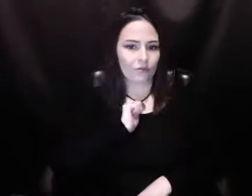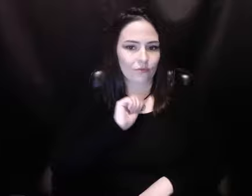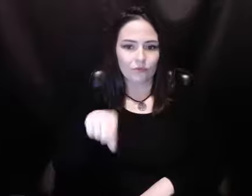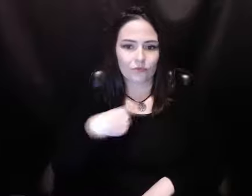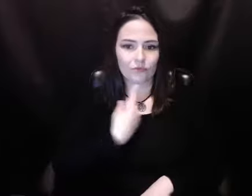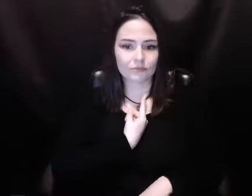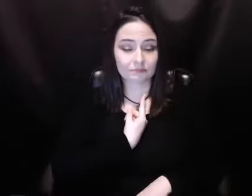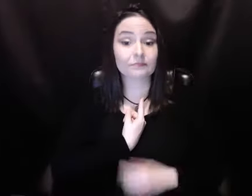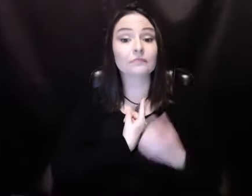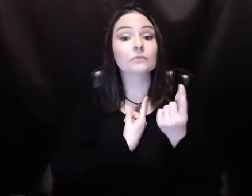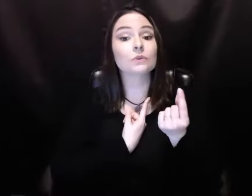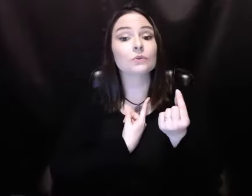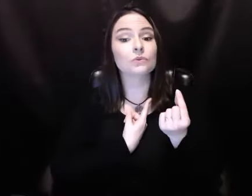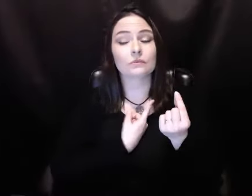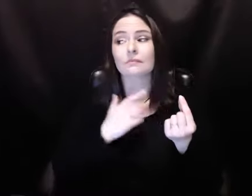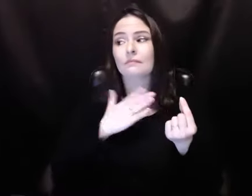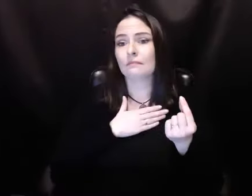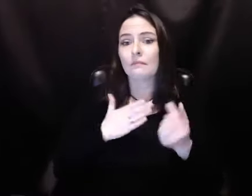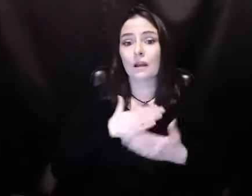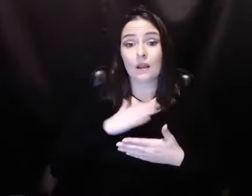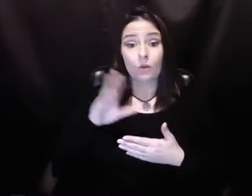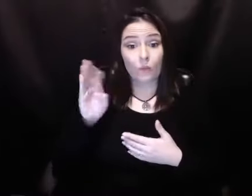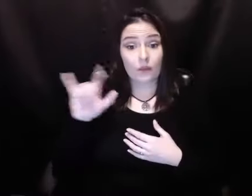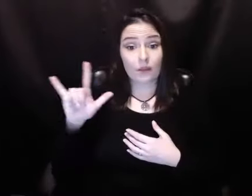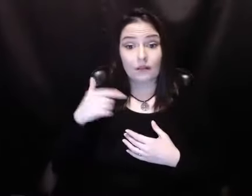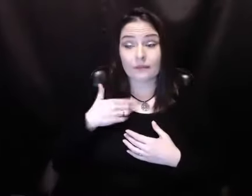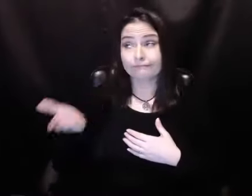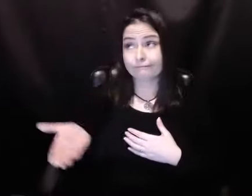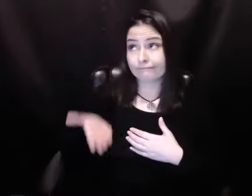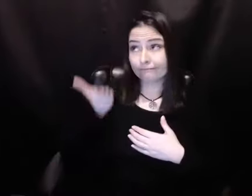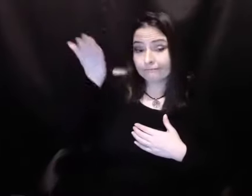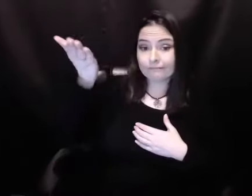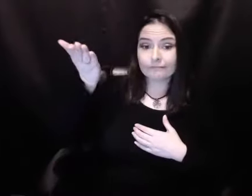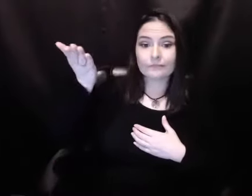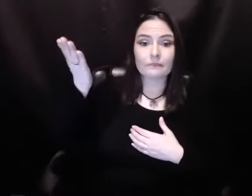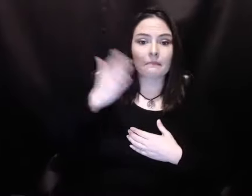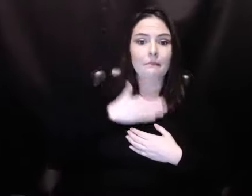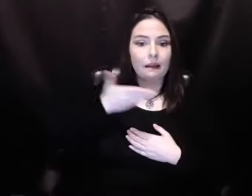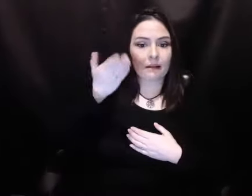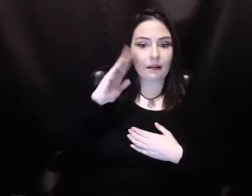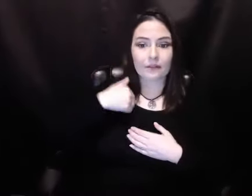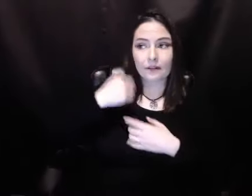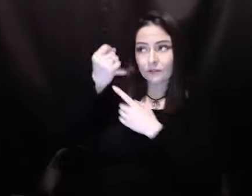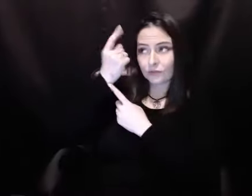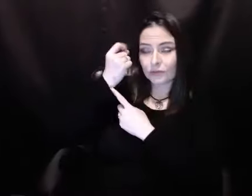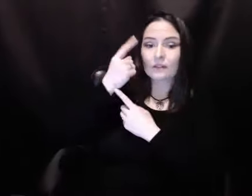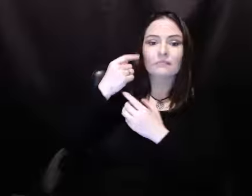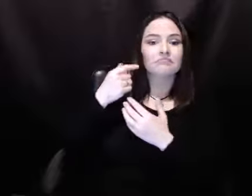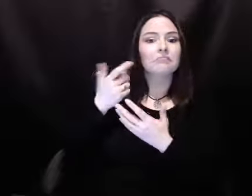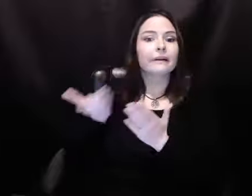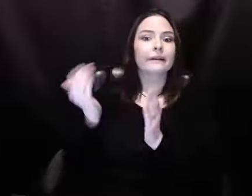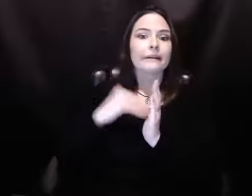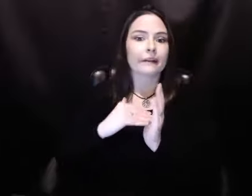have unrealistic expectations? Do I get angry? Absolutely, I do.